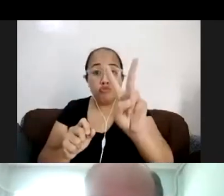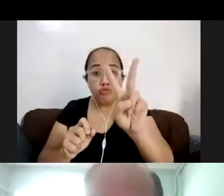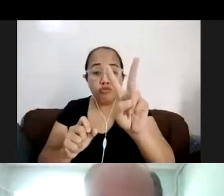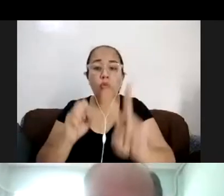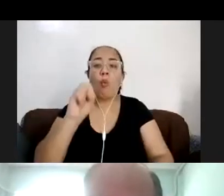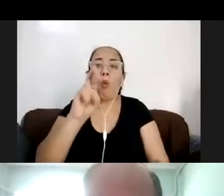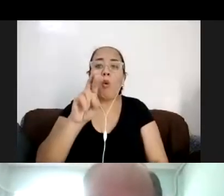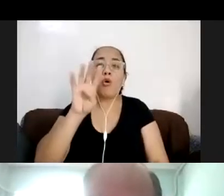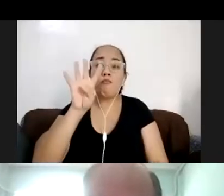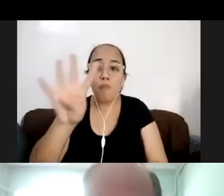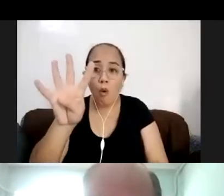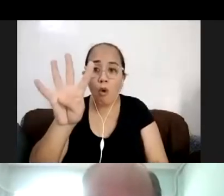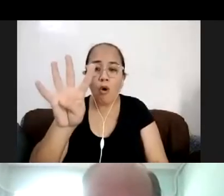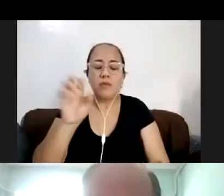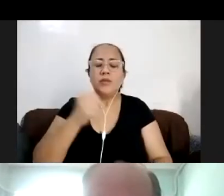signs,